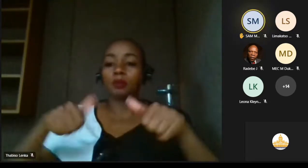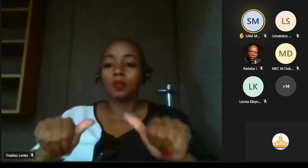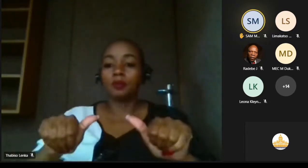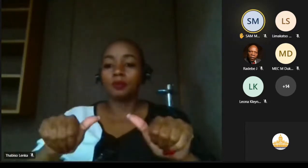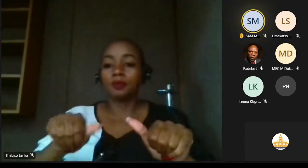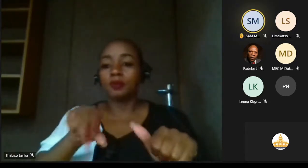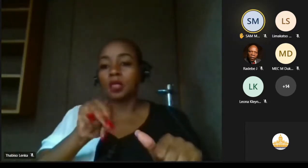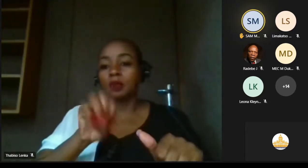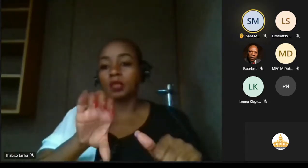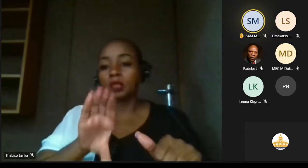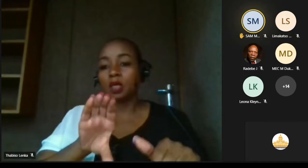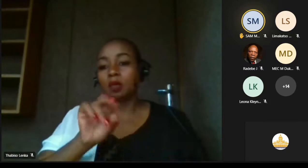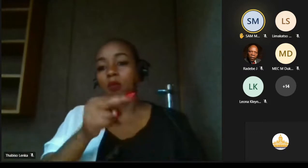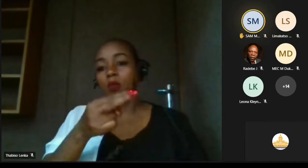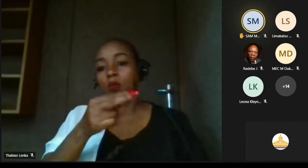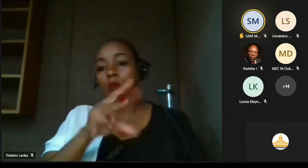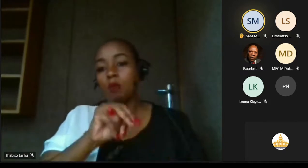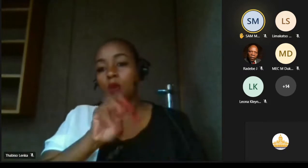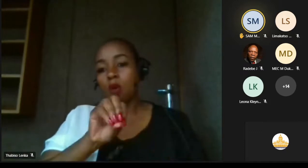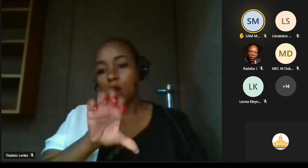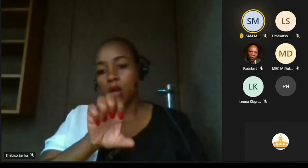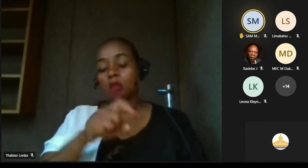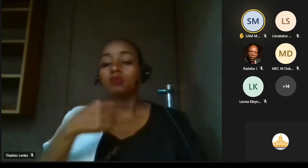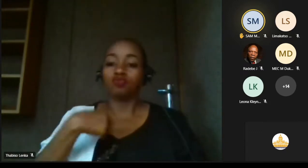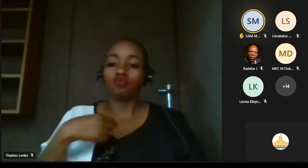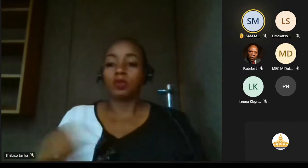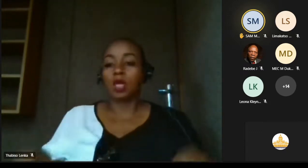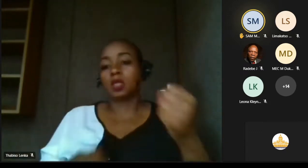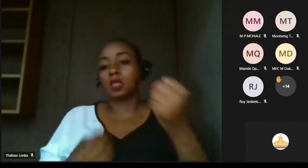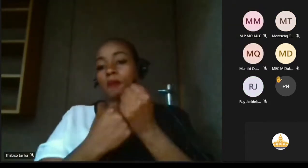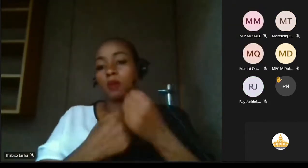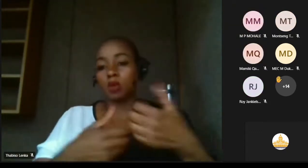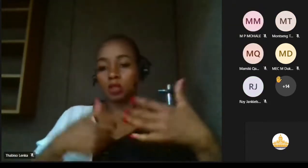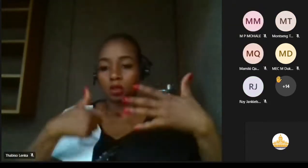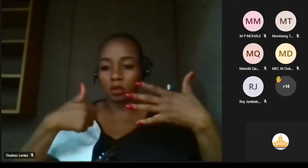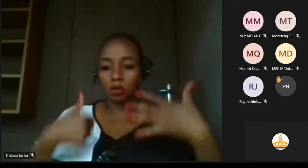Honorable MC Mohale. I support speaker.